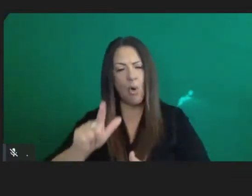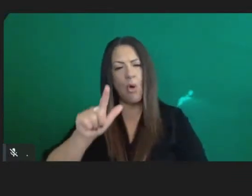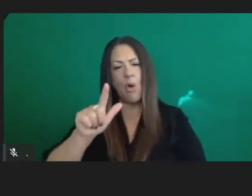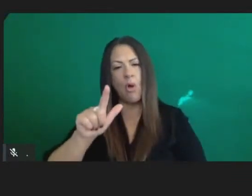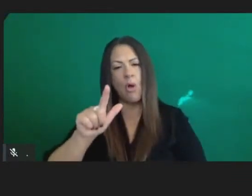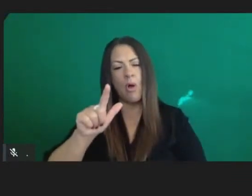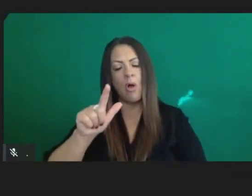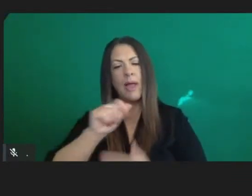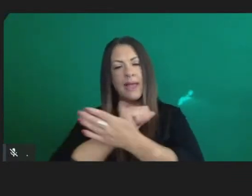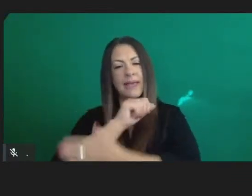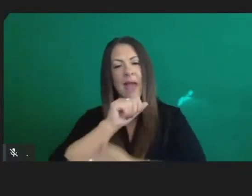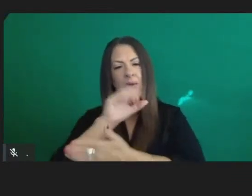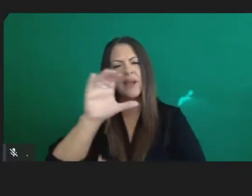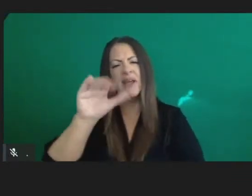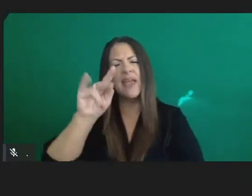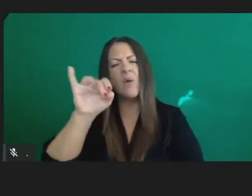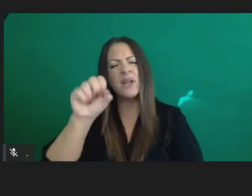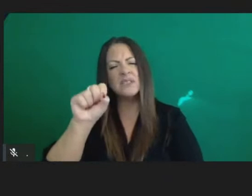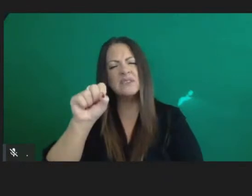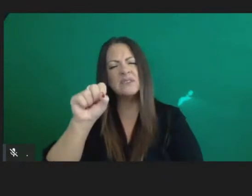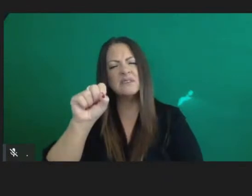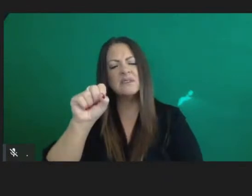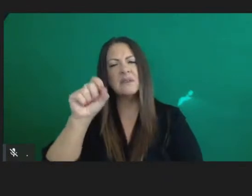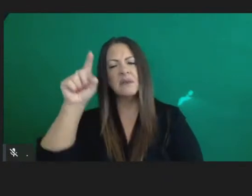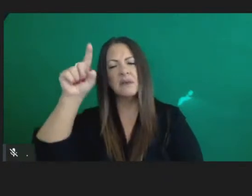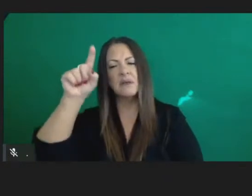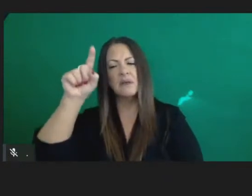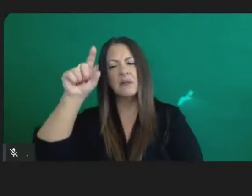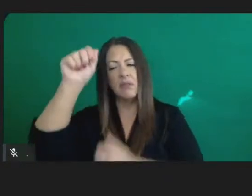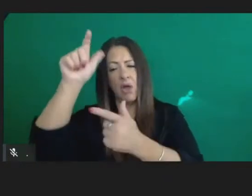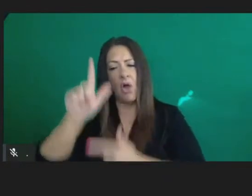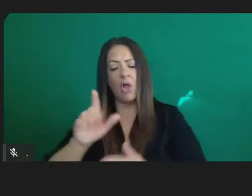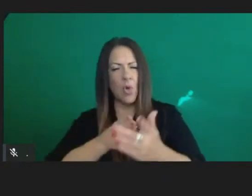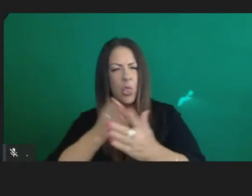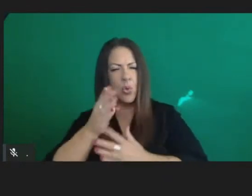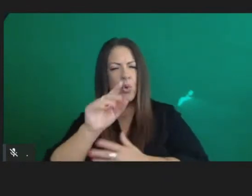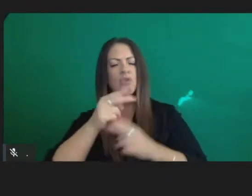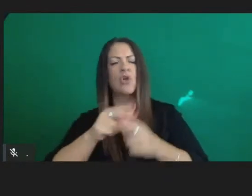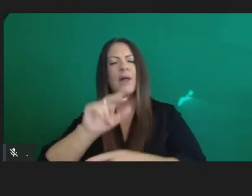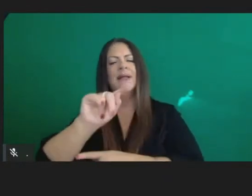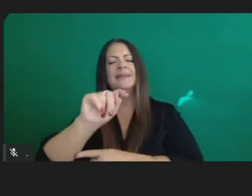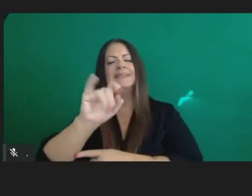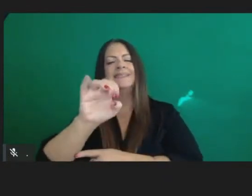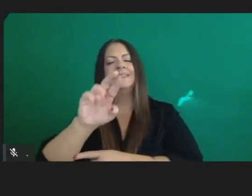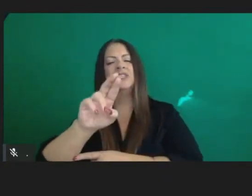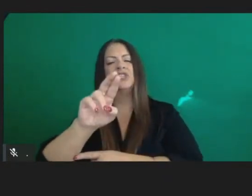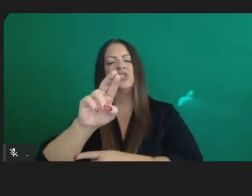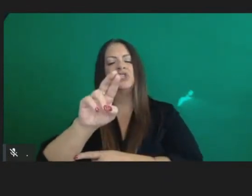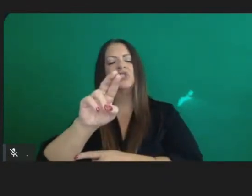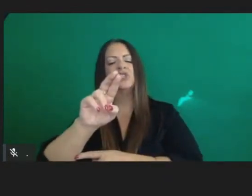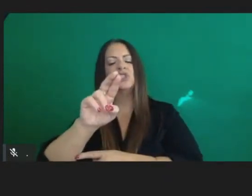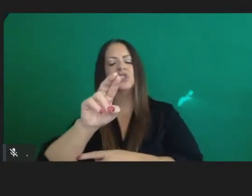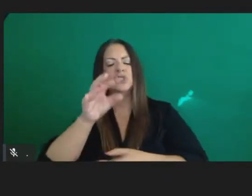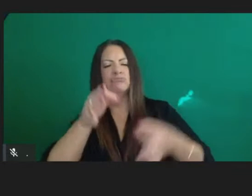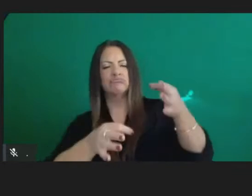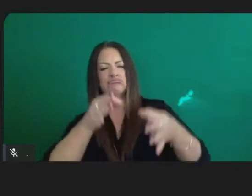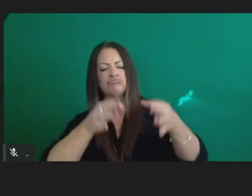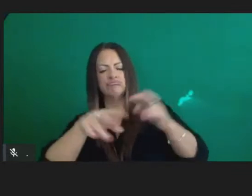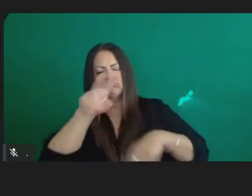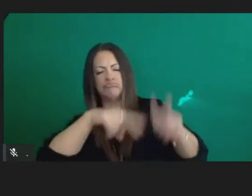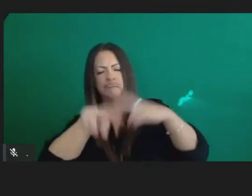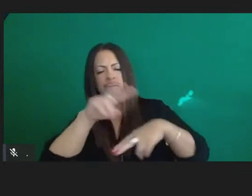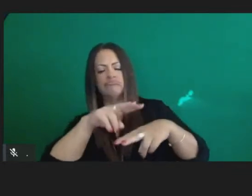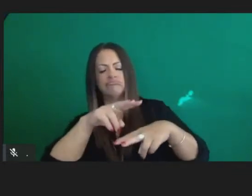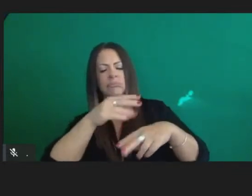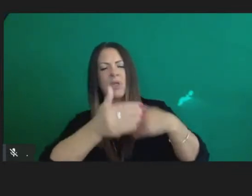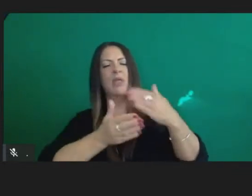go through that tier adjudication process, or is Riverside County's size or testing